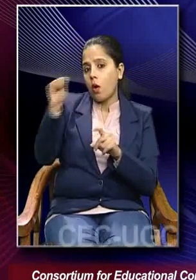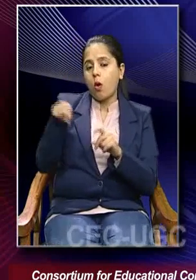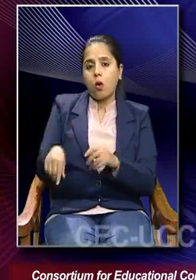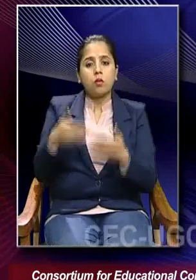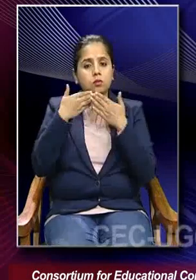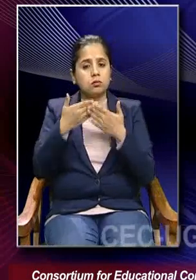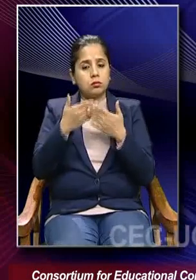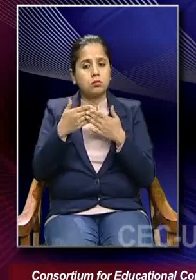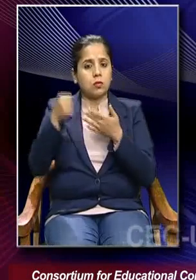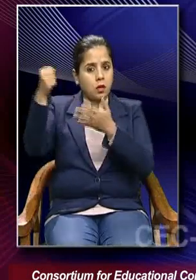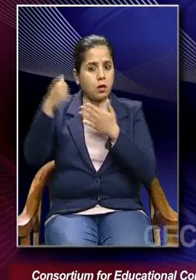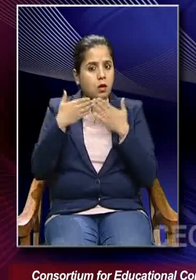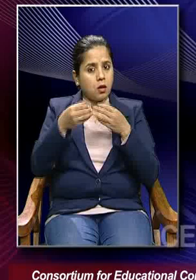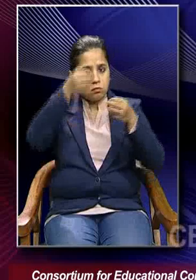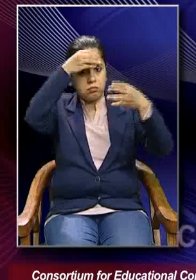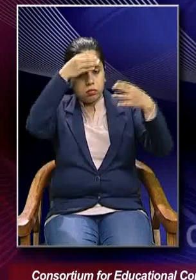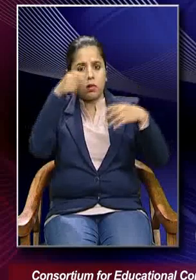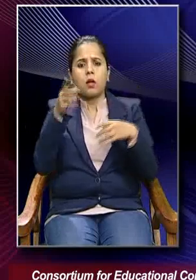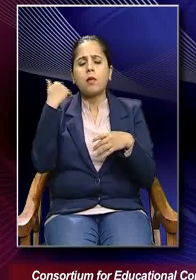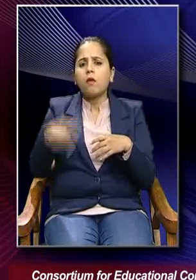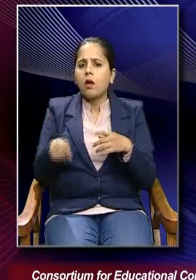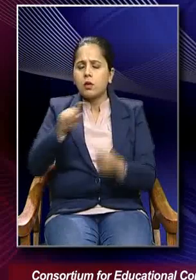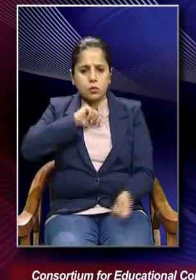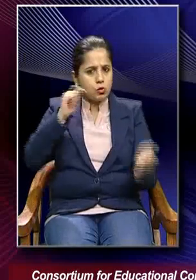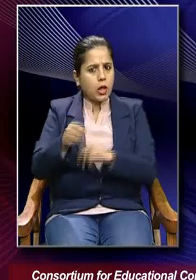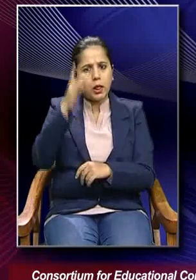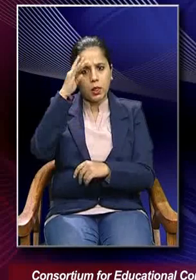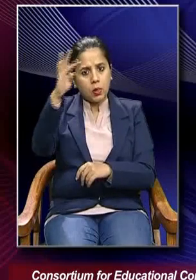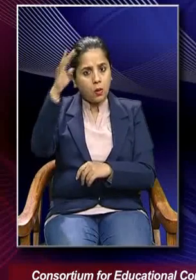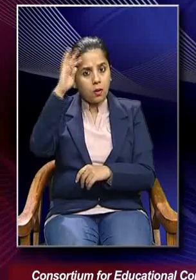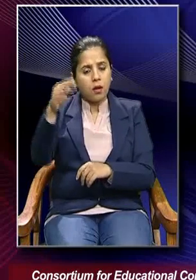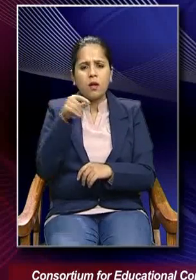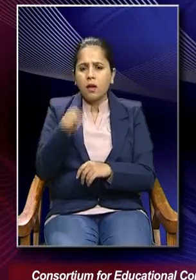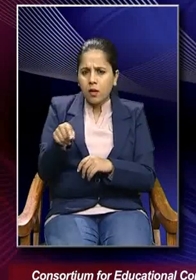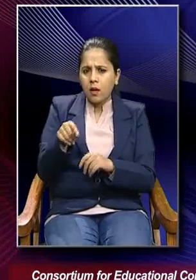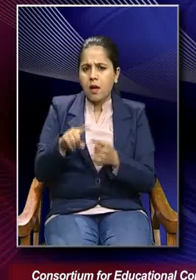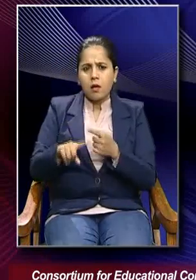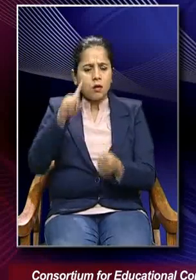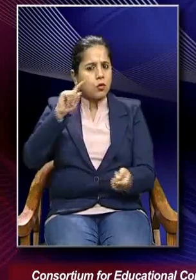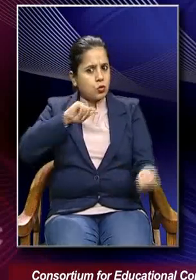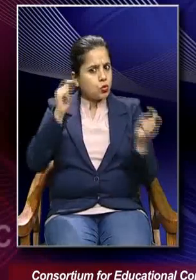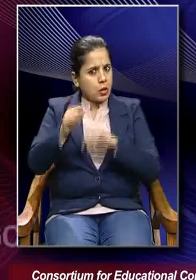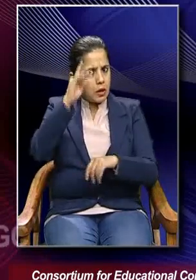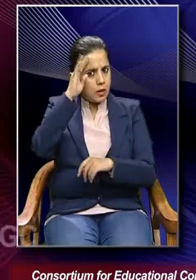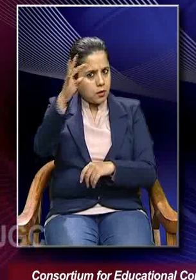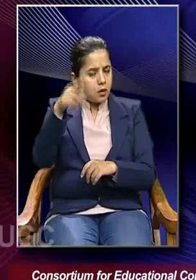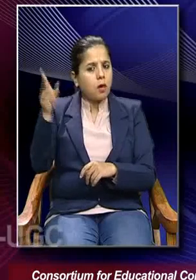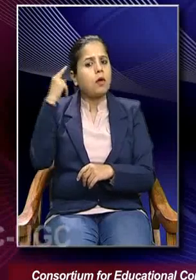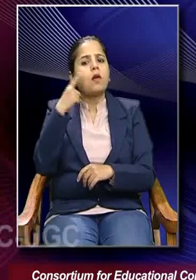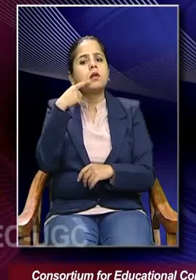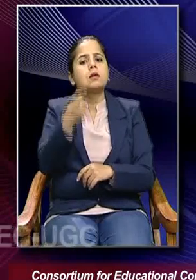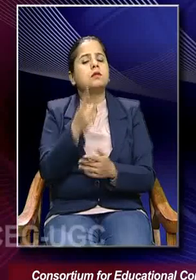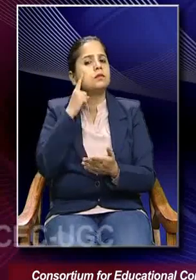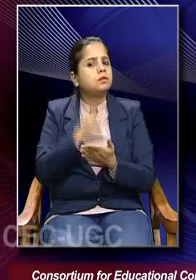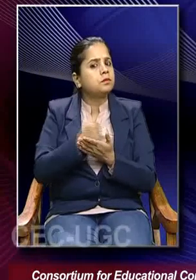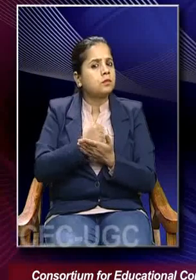for his evolutionary theory. Evolutionary theory in the sense that he is trying to say that